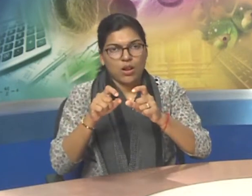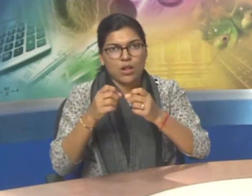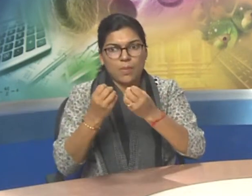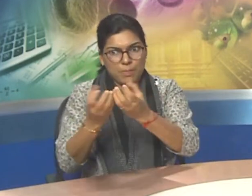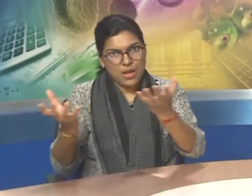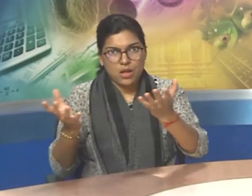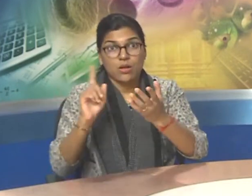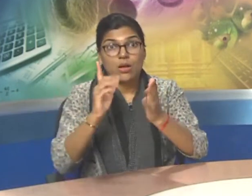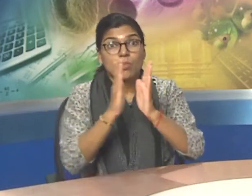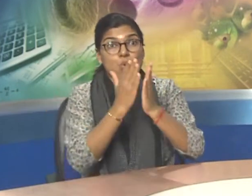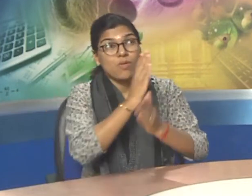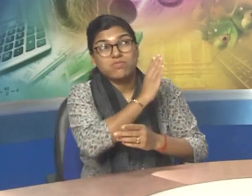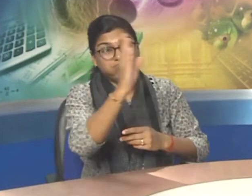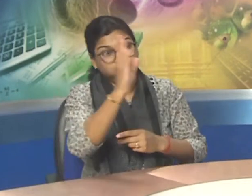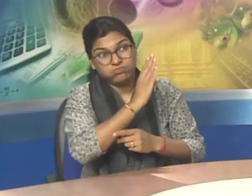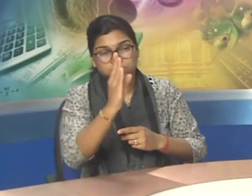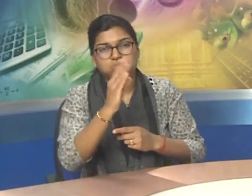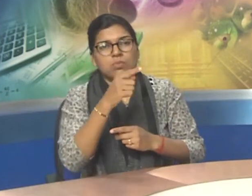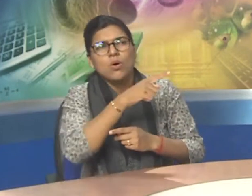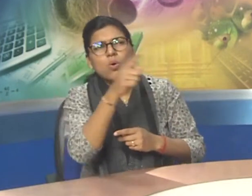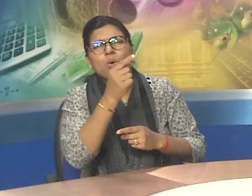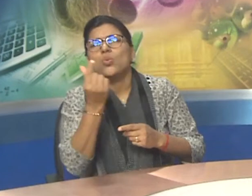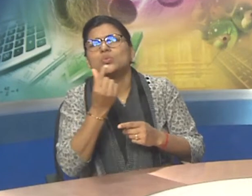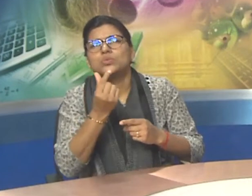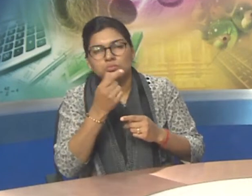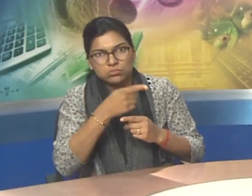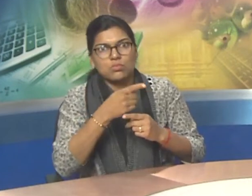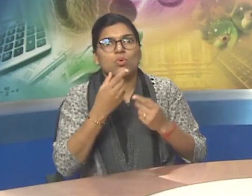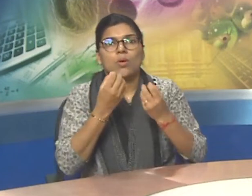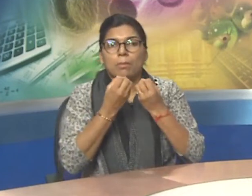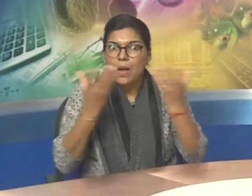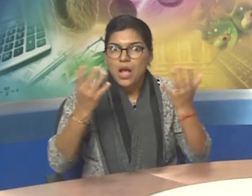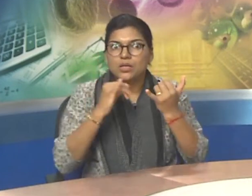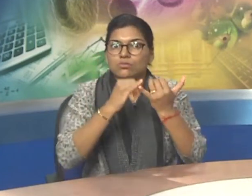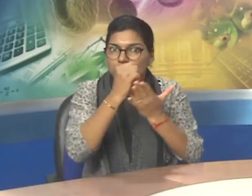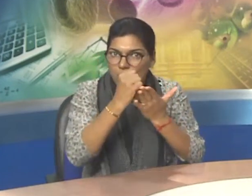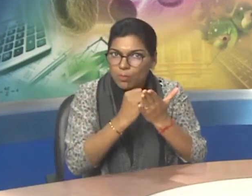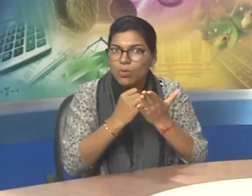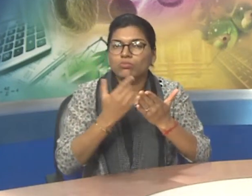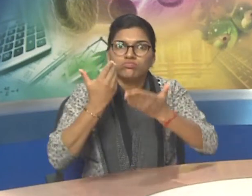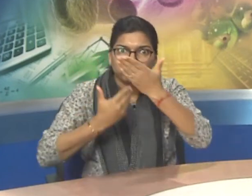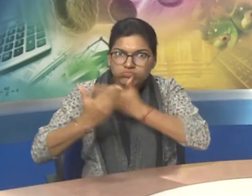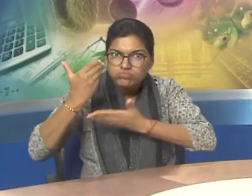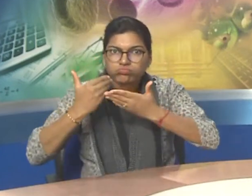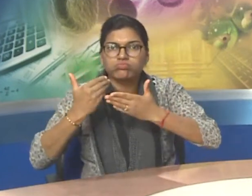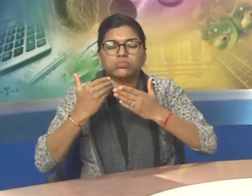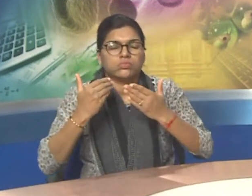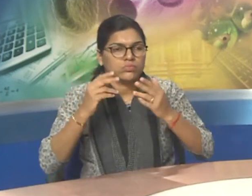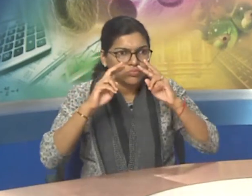detail. So, this is the first law. Books are for use.